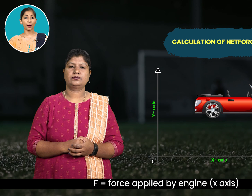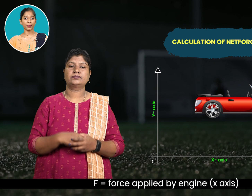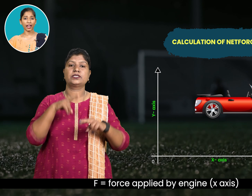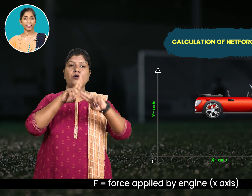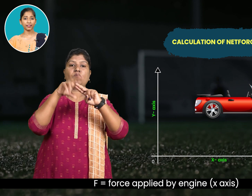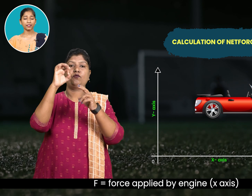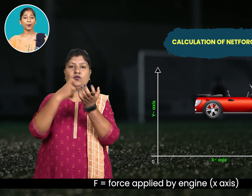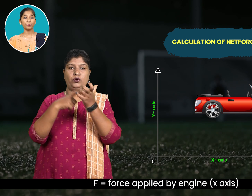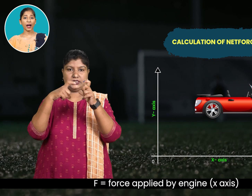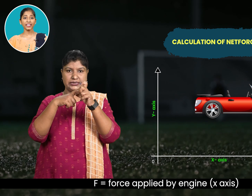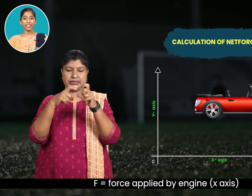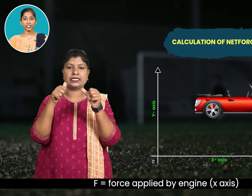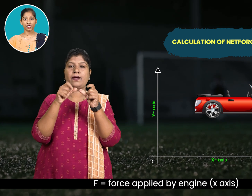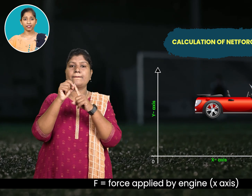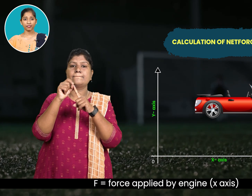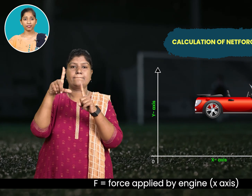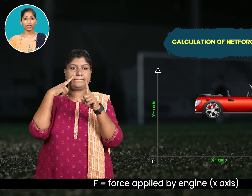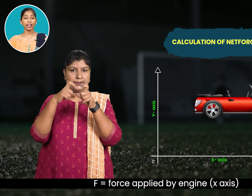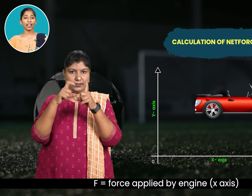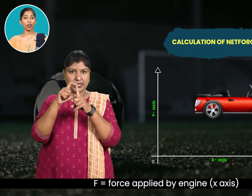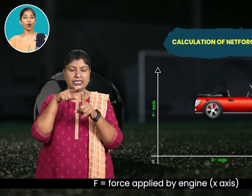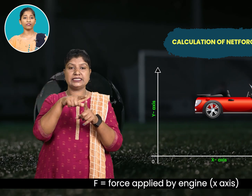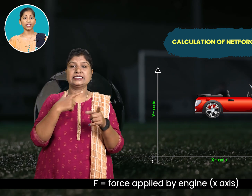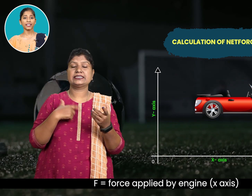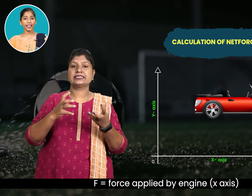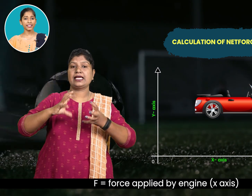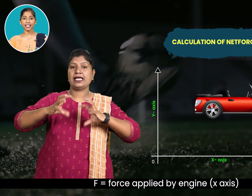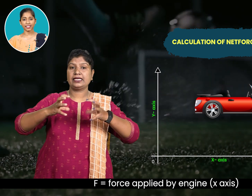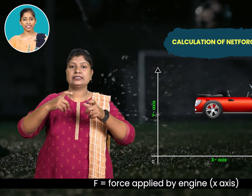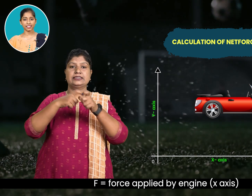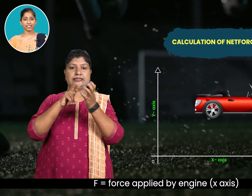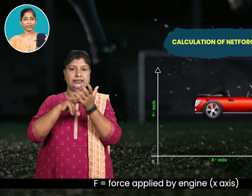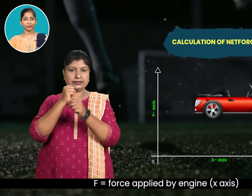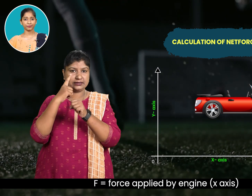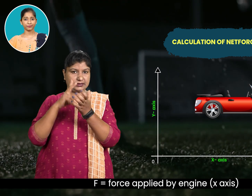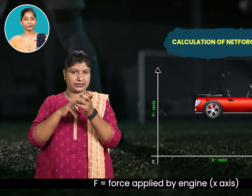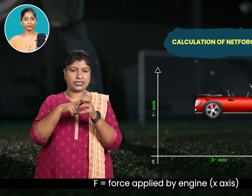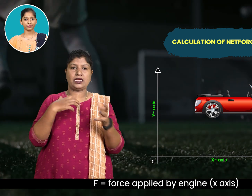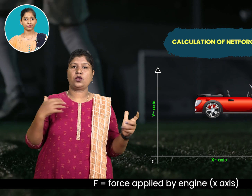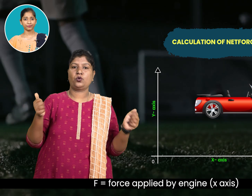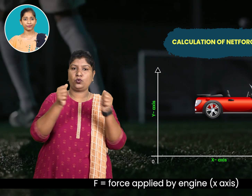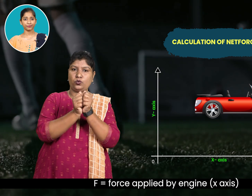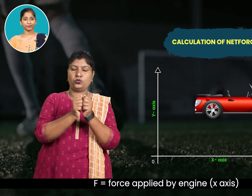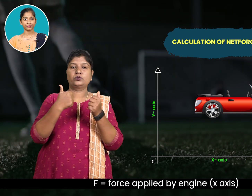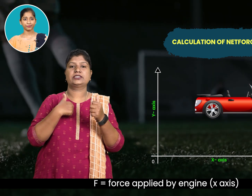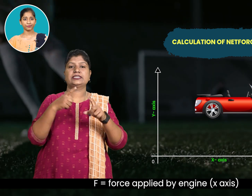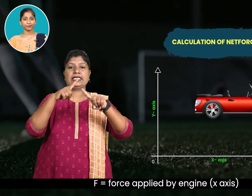force applied by engine along with x-axis.